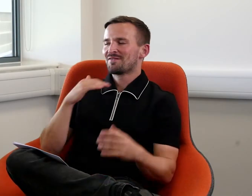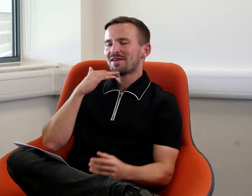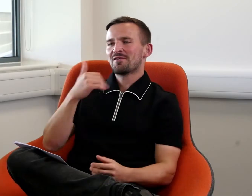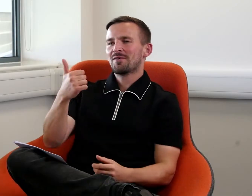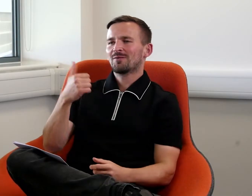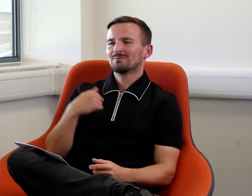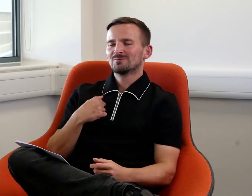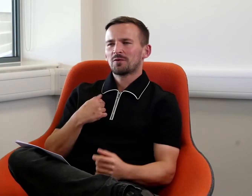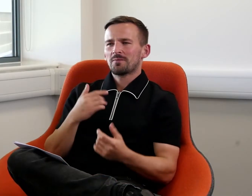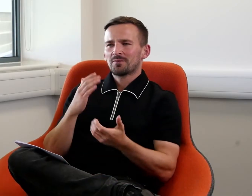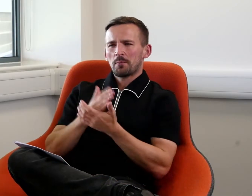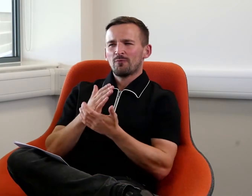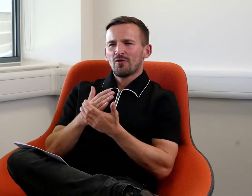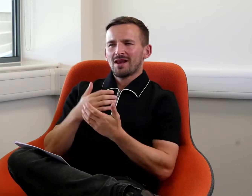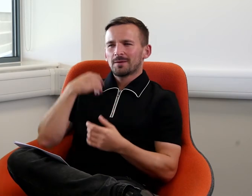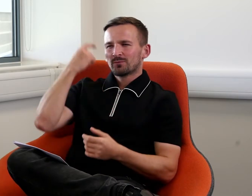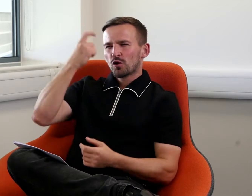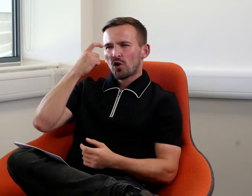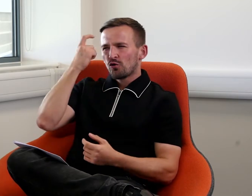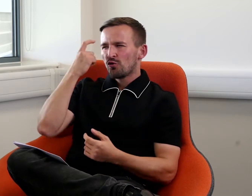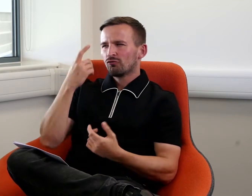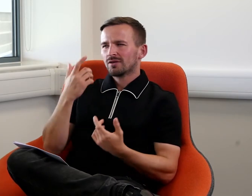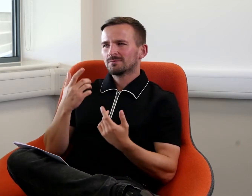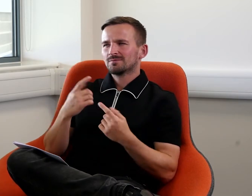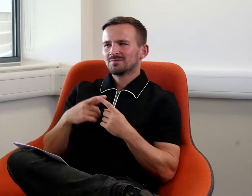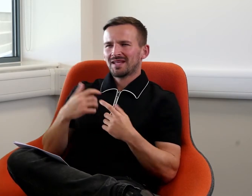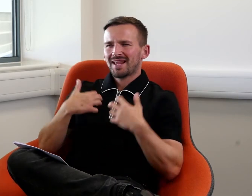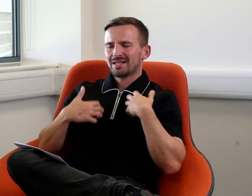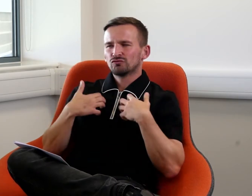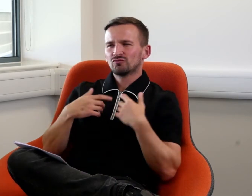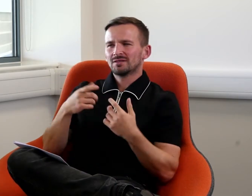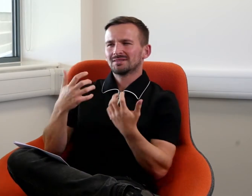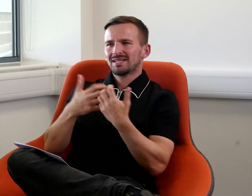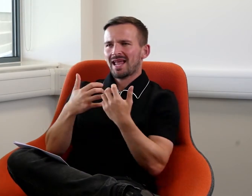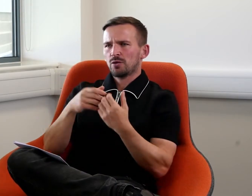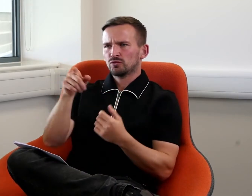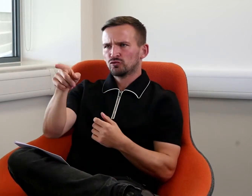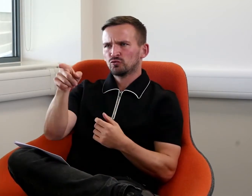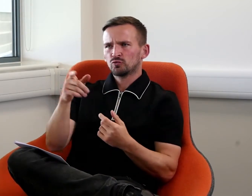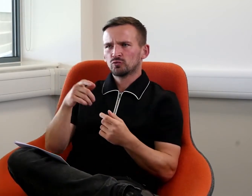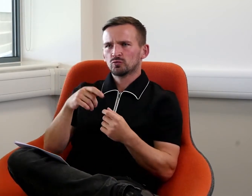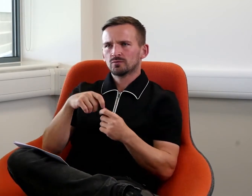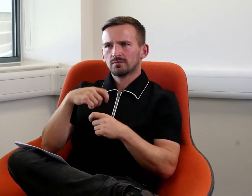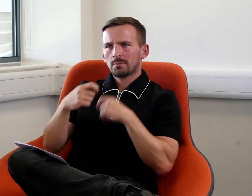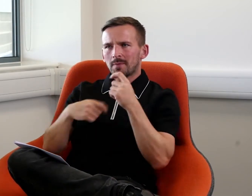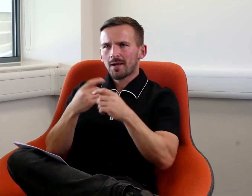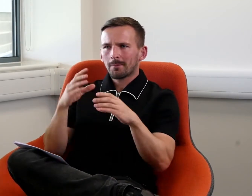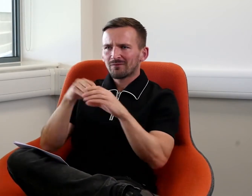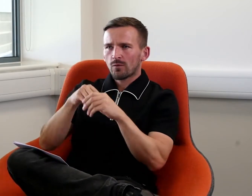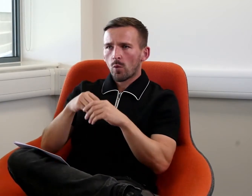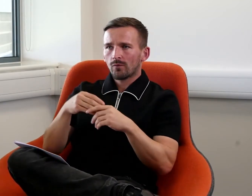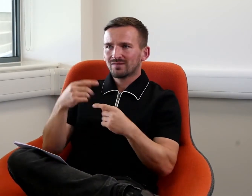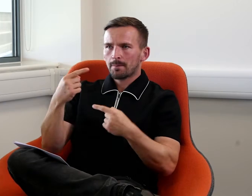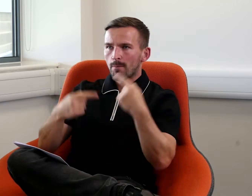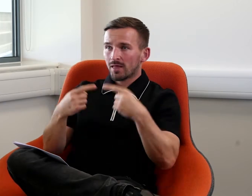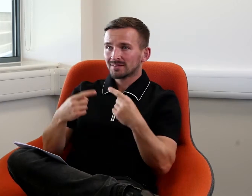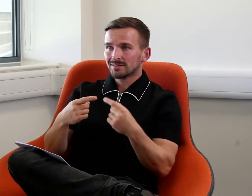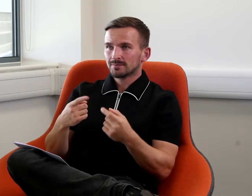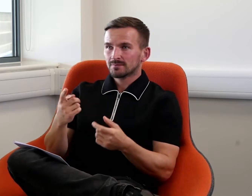Yeah, thank you very much for that. So I'm really curious about your journey into politics. How